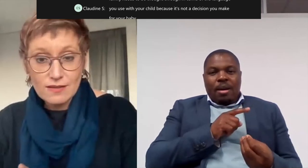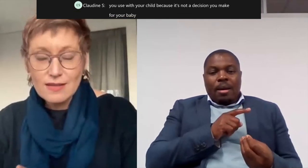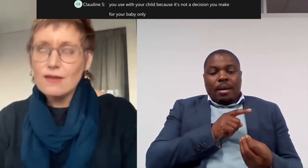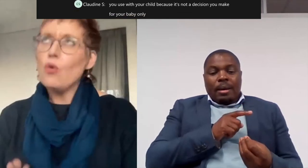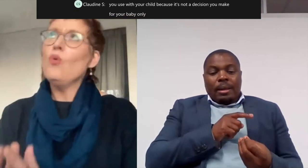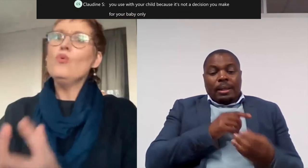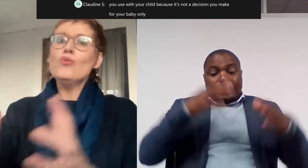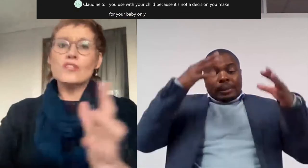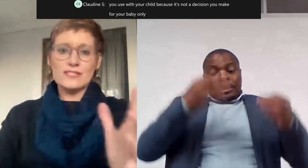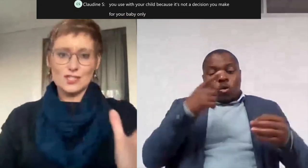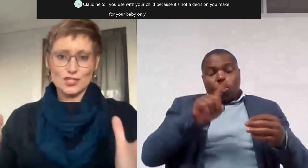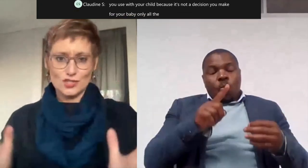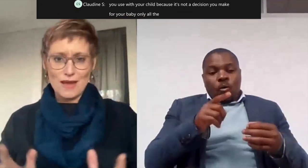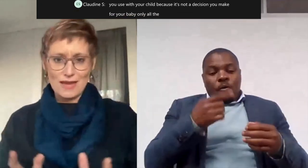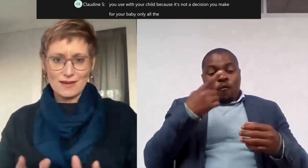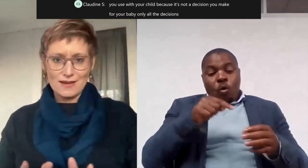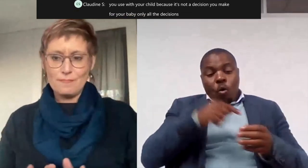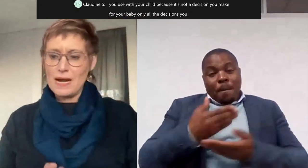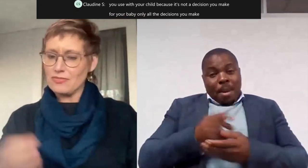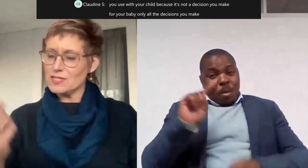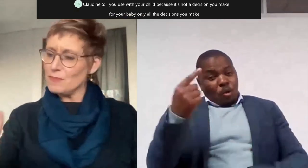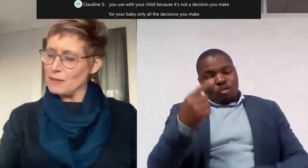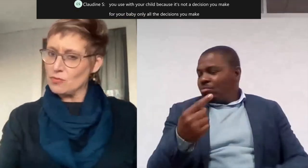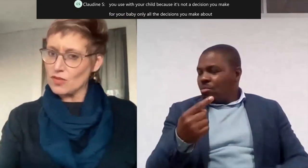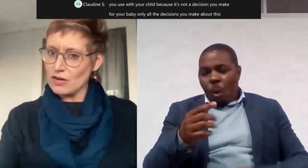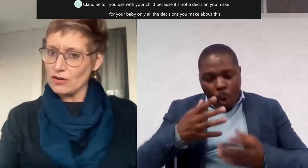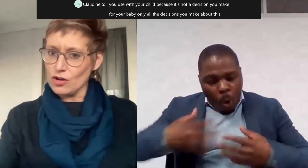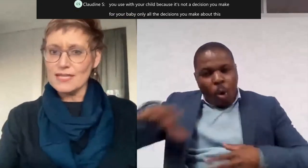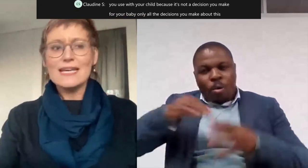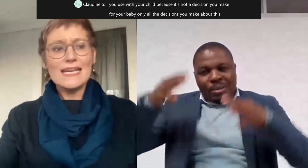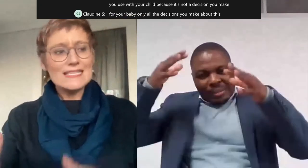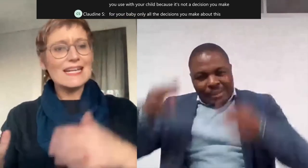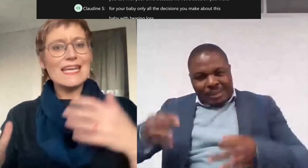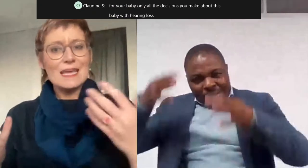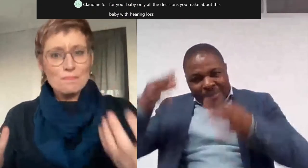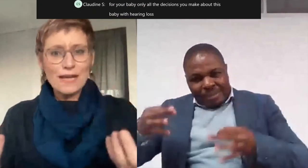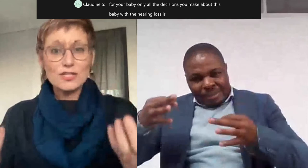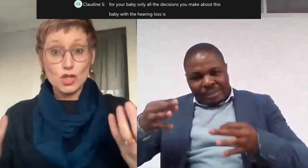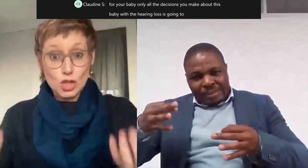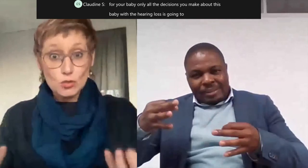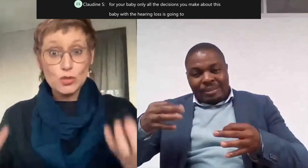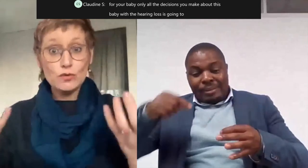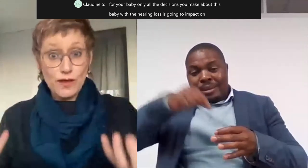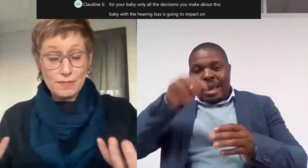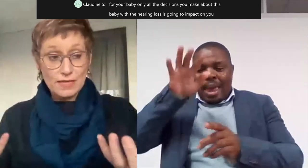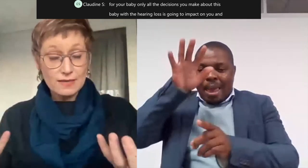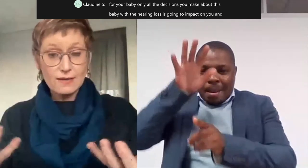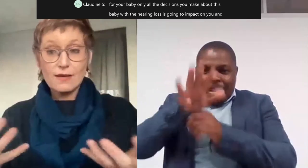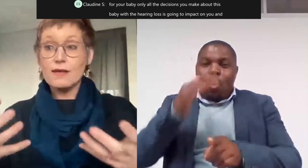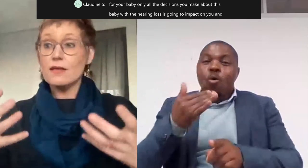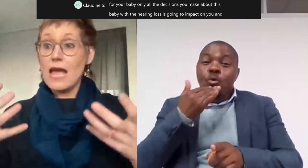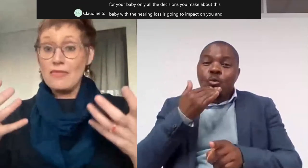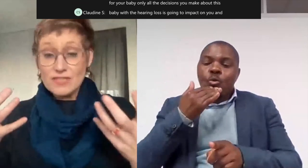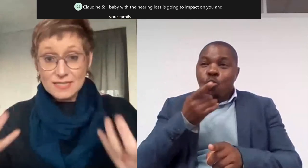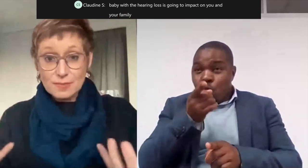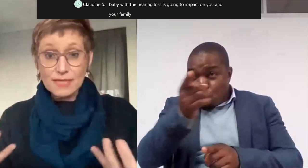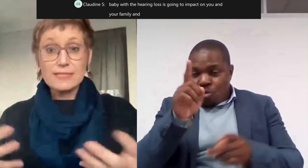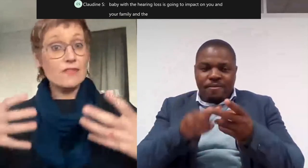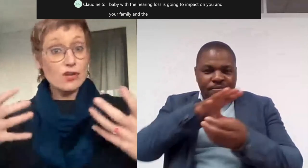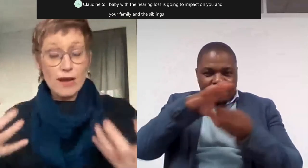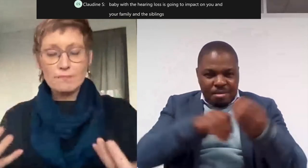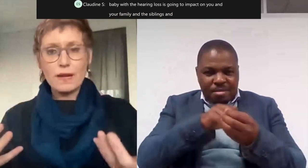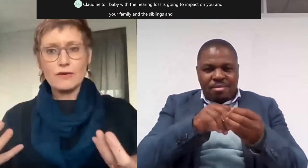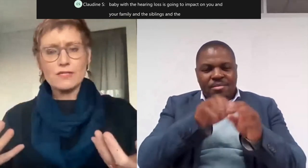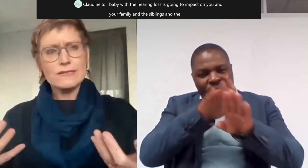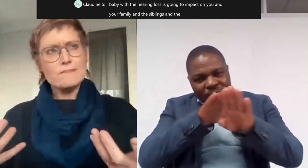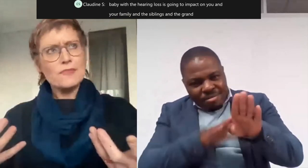only. All the decisions you make about this baby with a hearing loss is going to impact on you and your family and the siblings